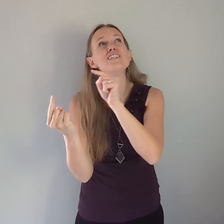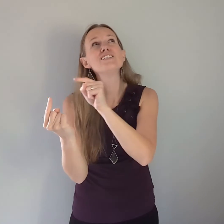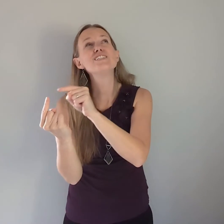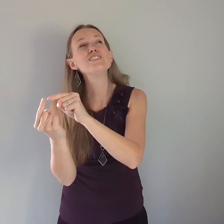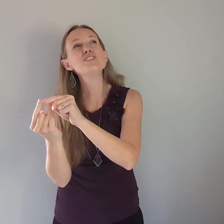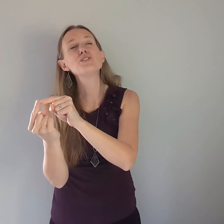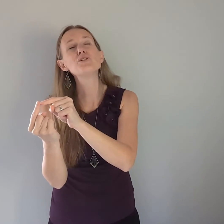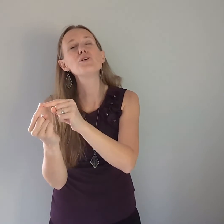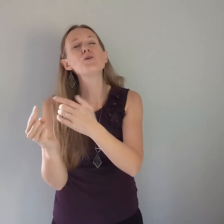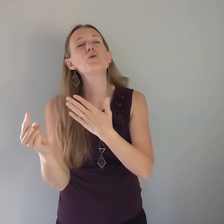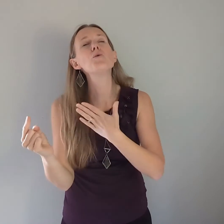unto